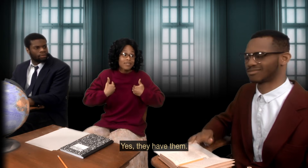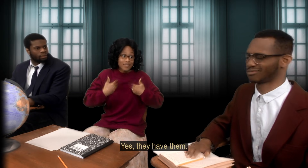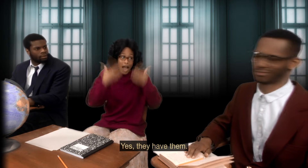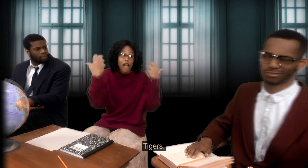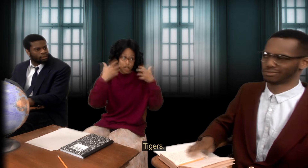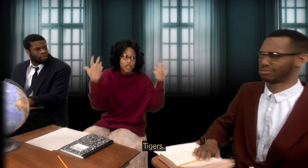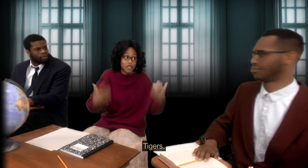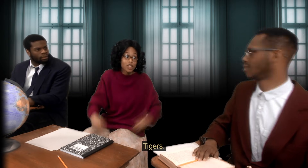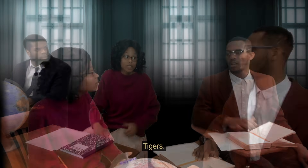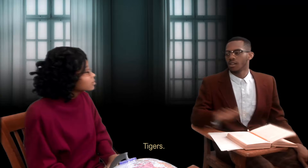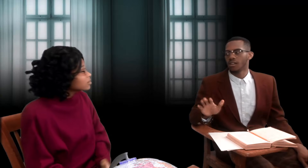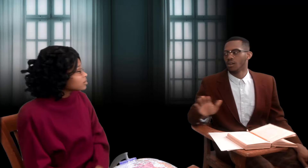them. Tigers.